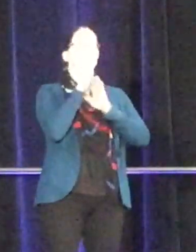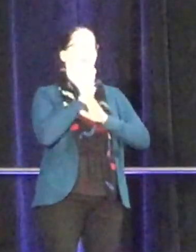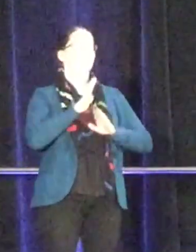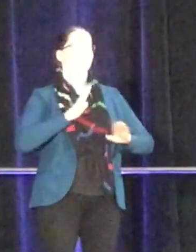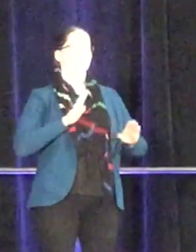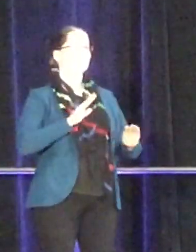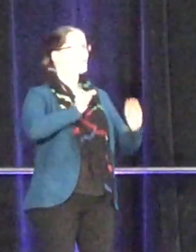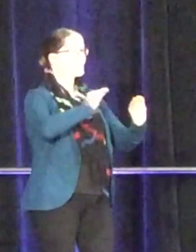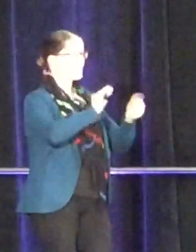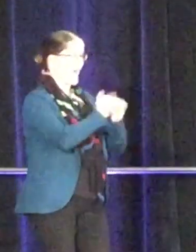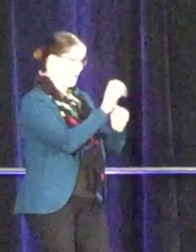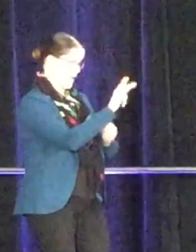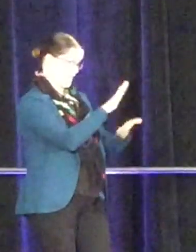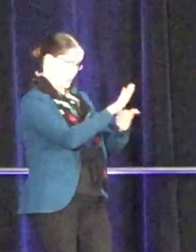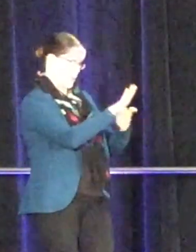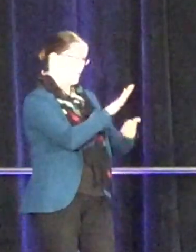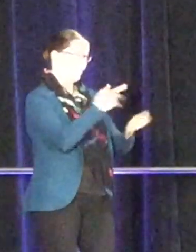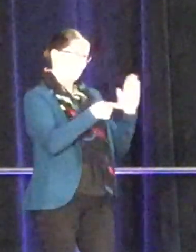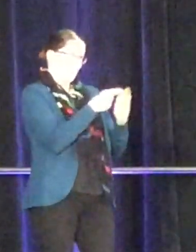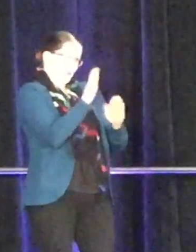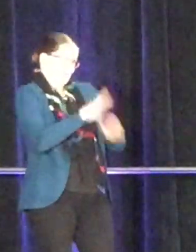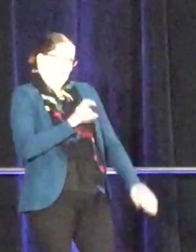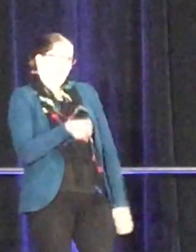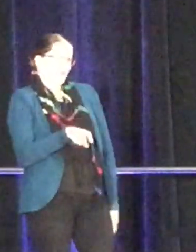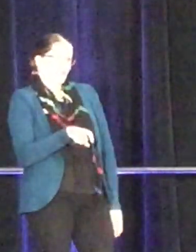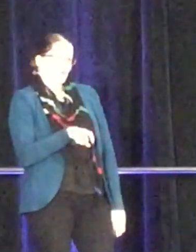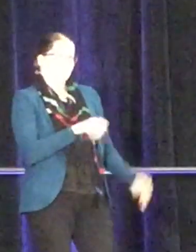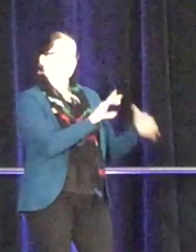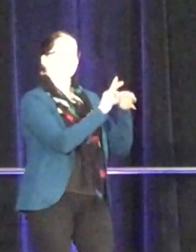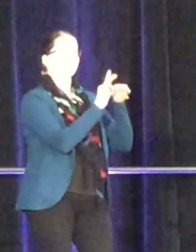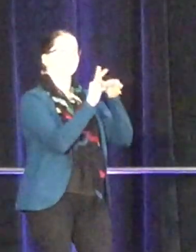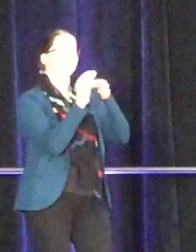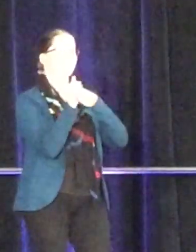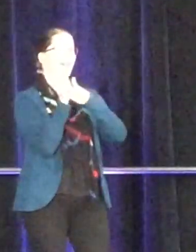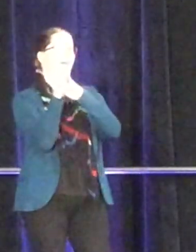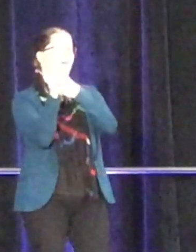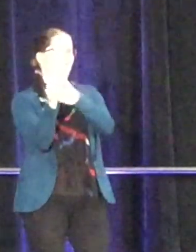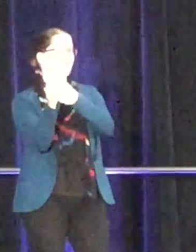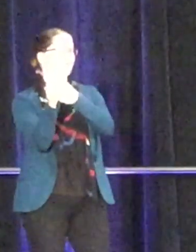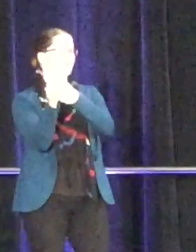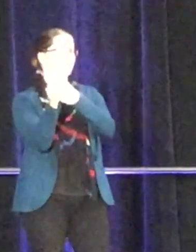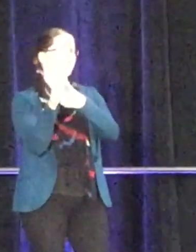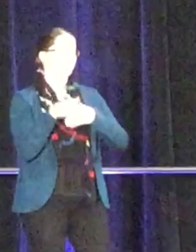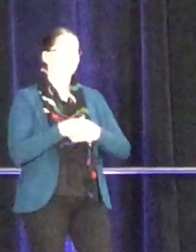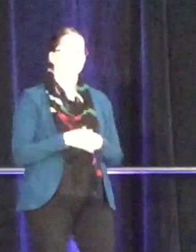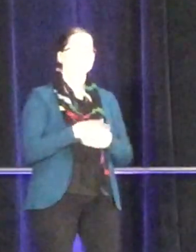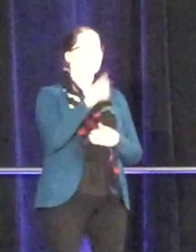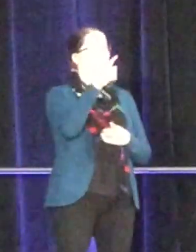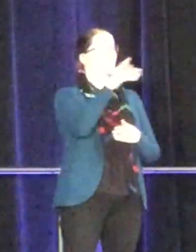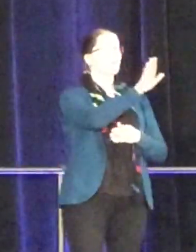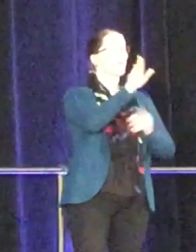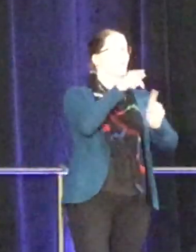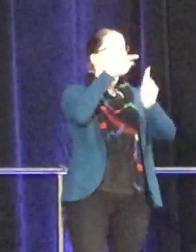bridge individualism. The way this pedagogy works is very simple. You're going to bounce around with traditional, responsive,